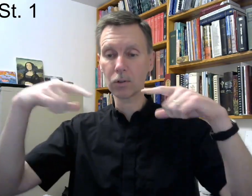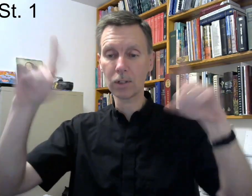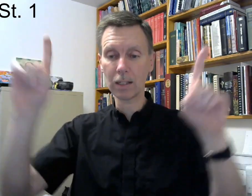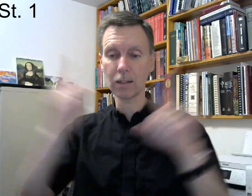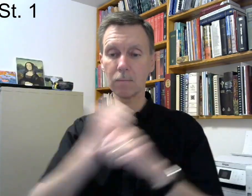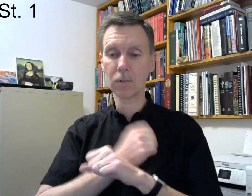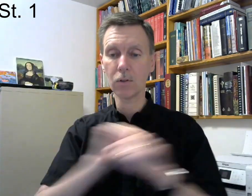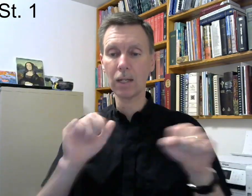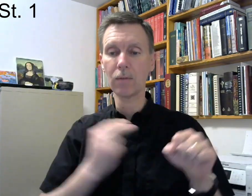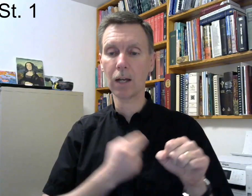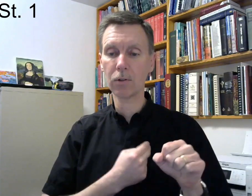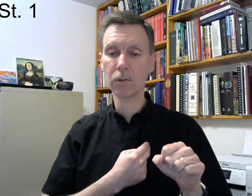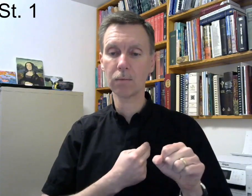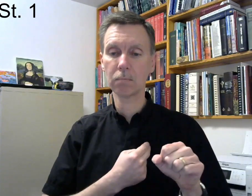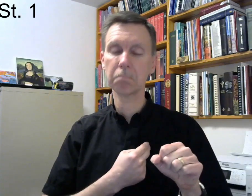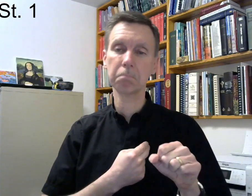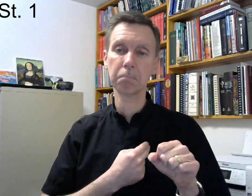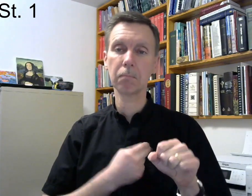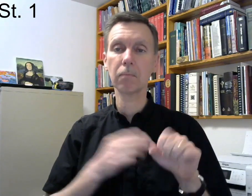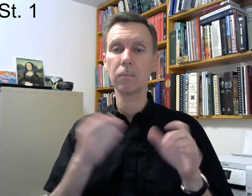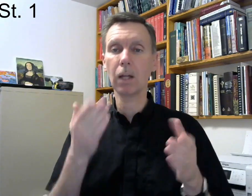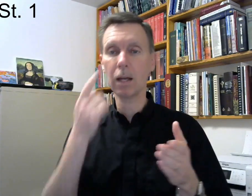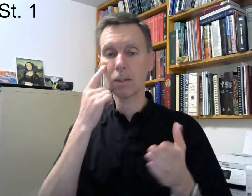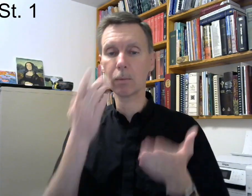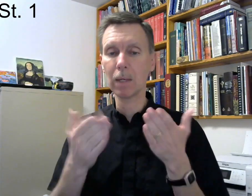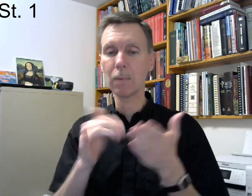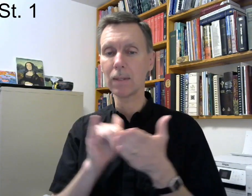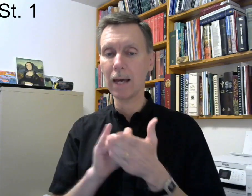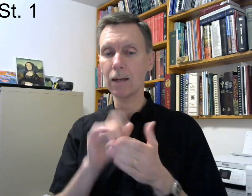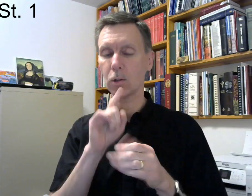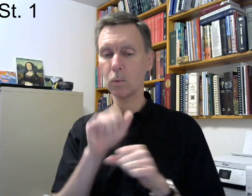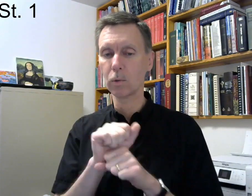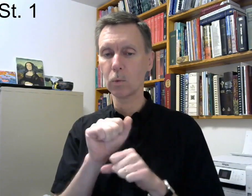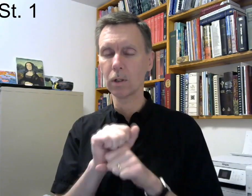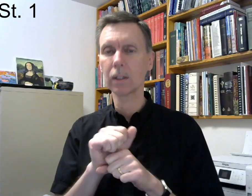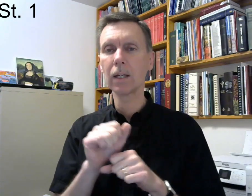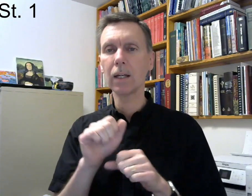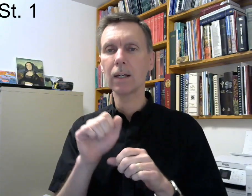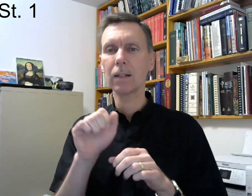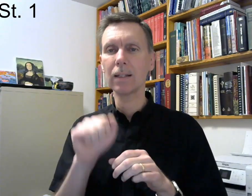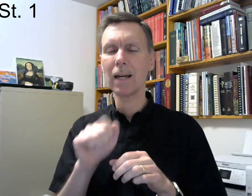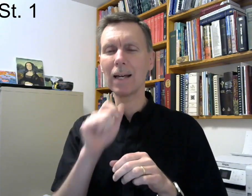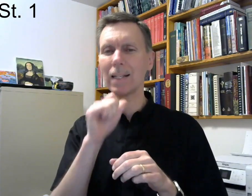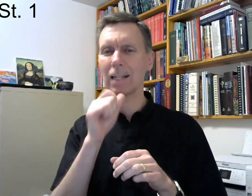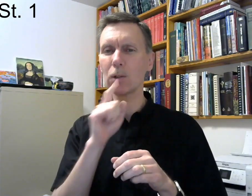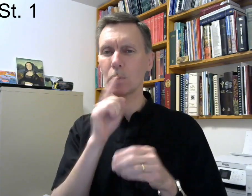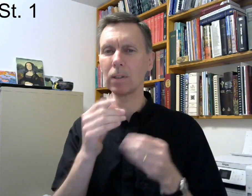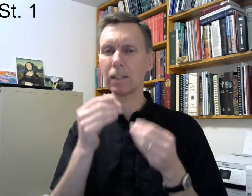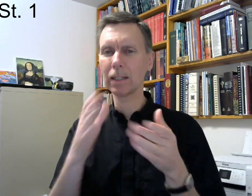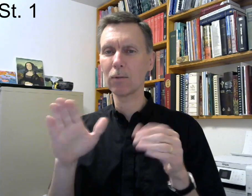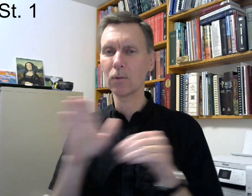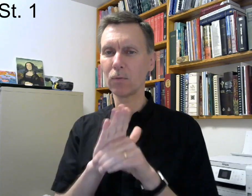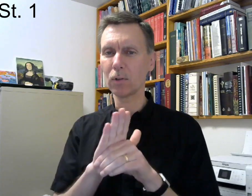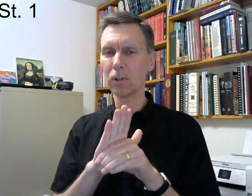succeeded saving us. I think maybe that would work. Yeah, it doesn't really give the full